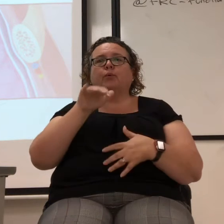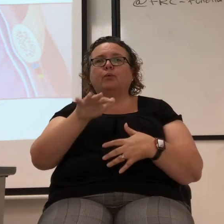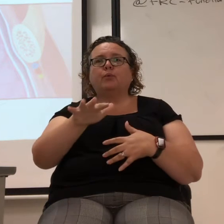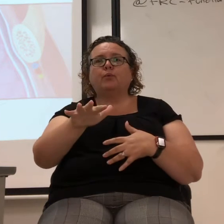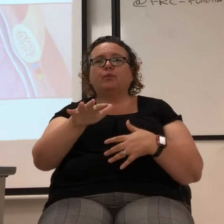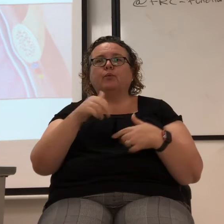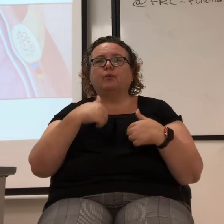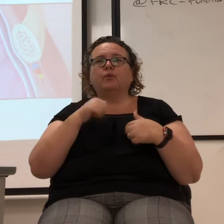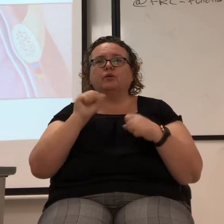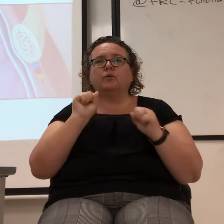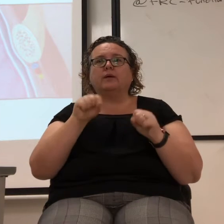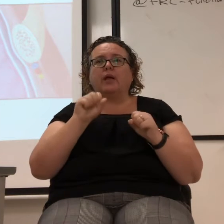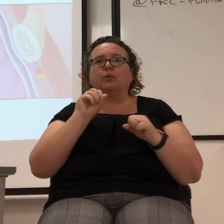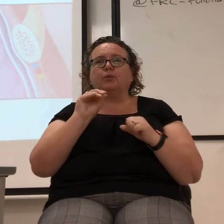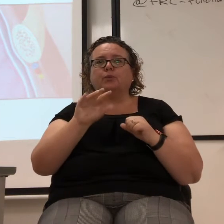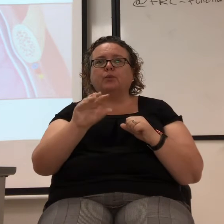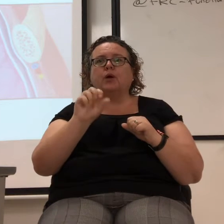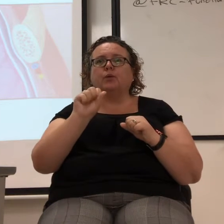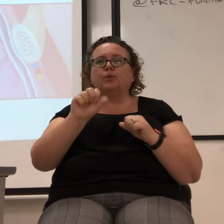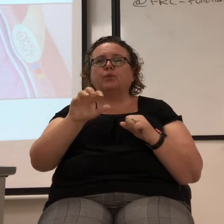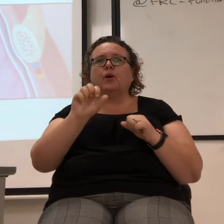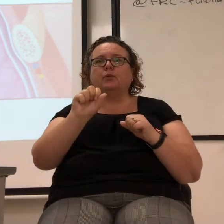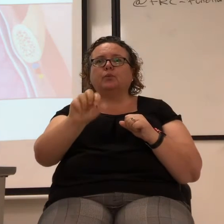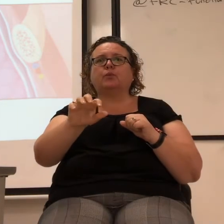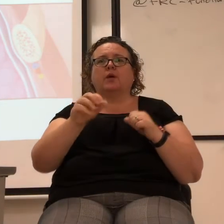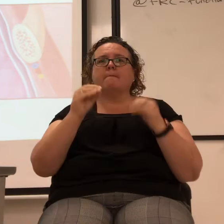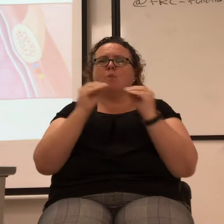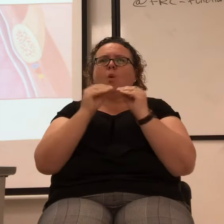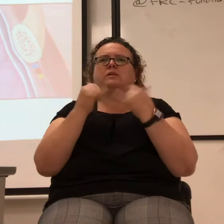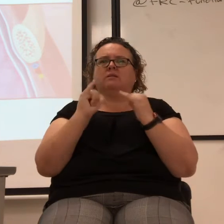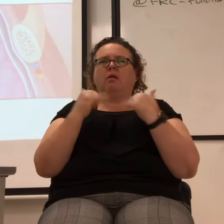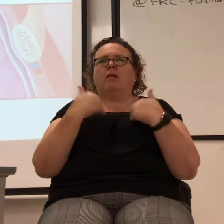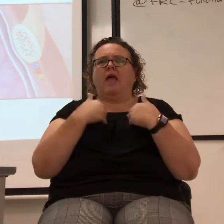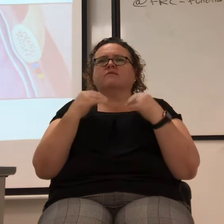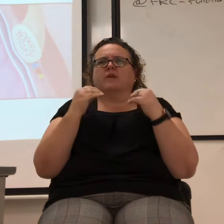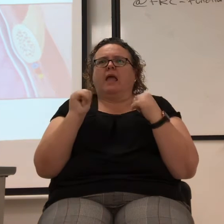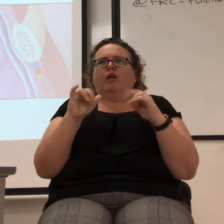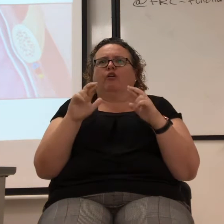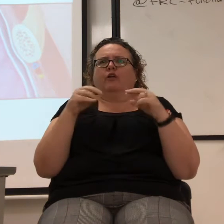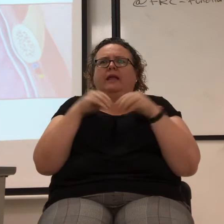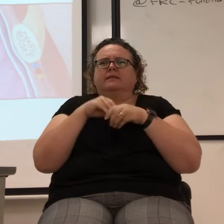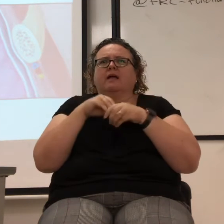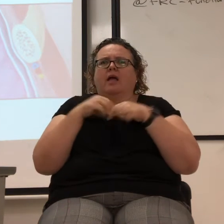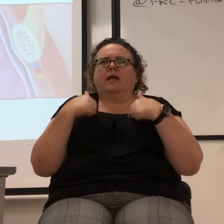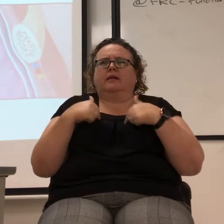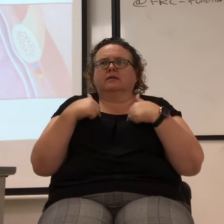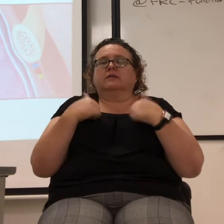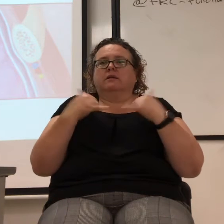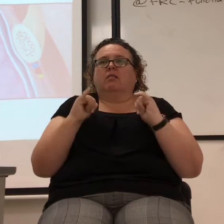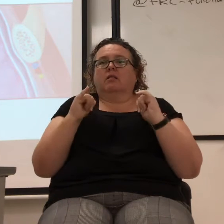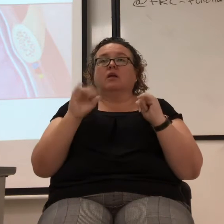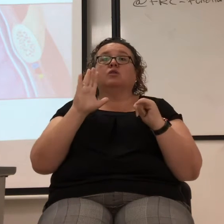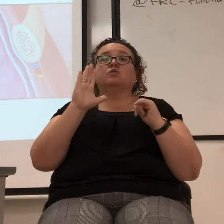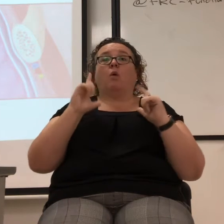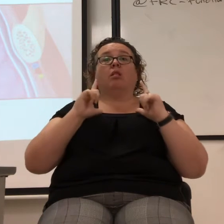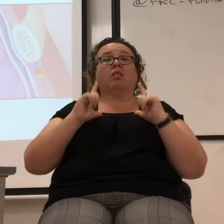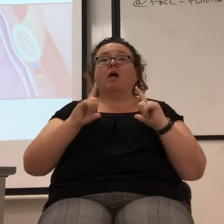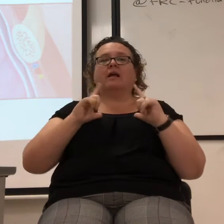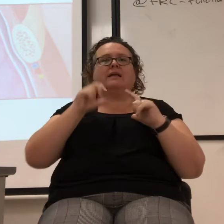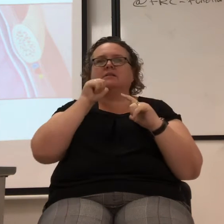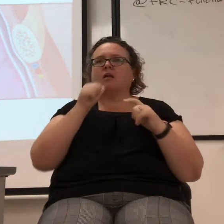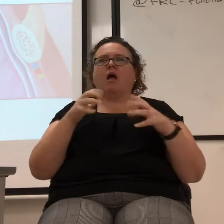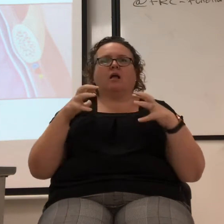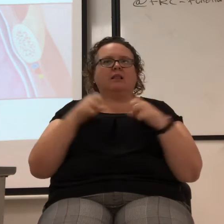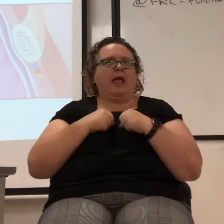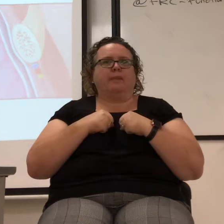mean, can't you push a little more air out, like gasp? There's air there. And here's the thing, your lung is not